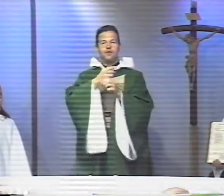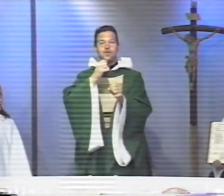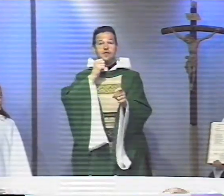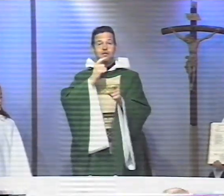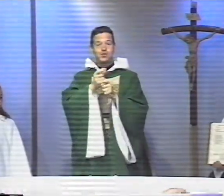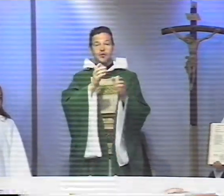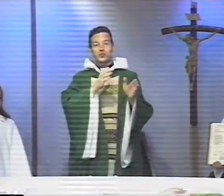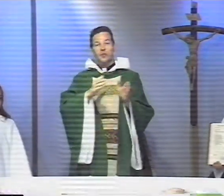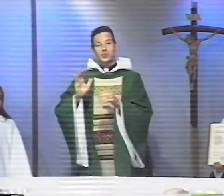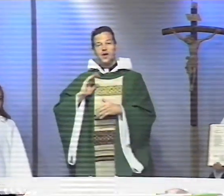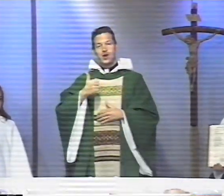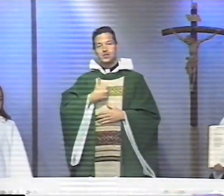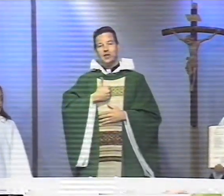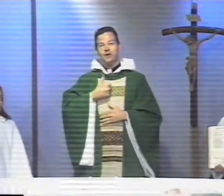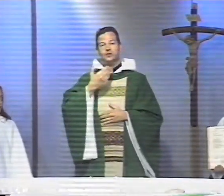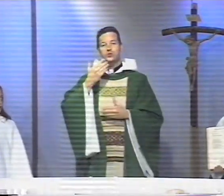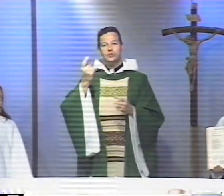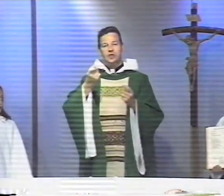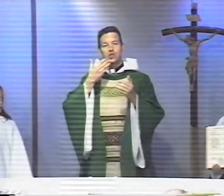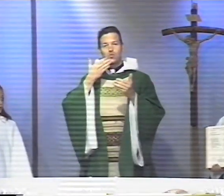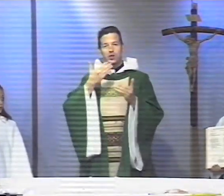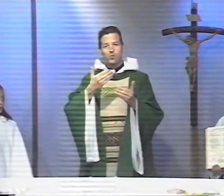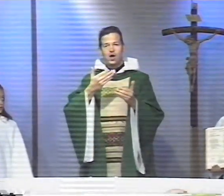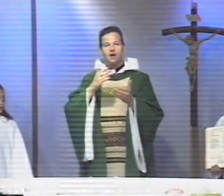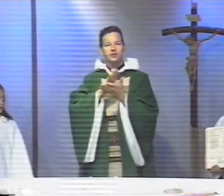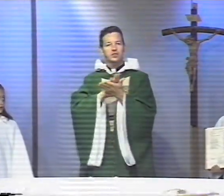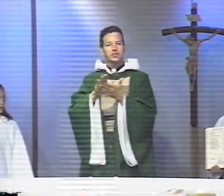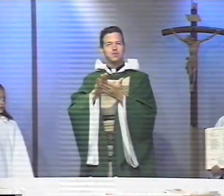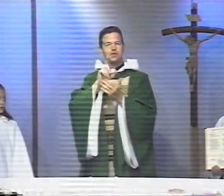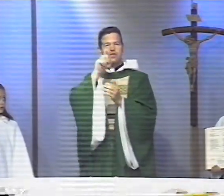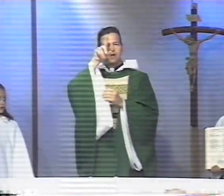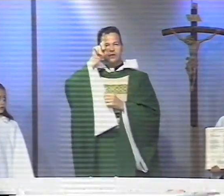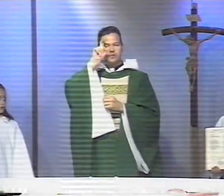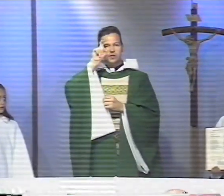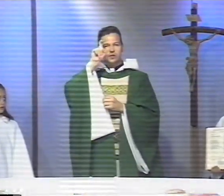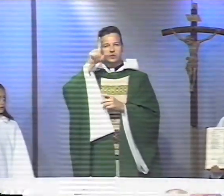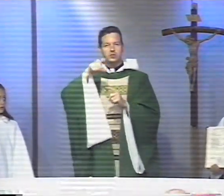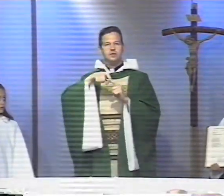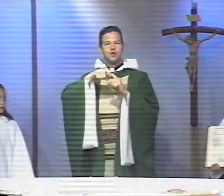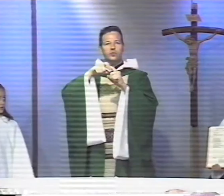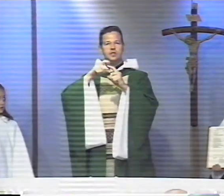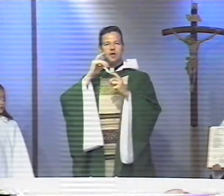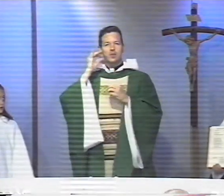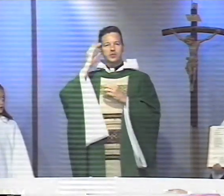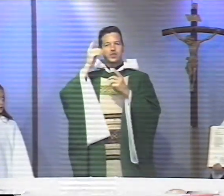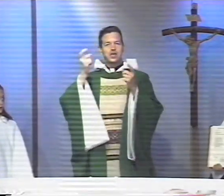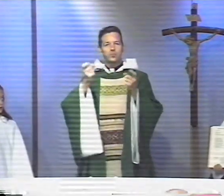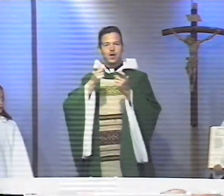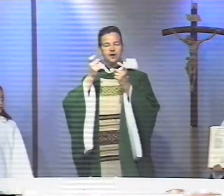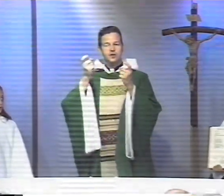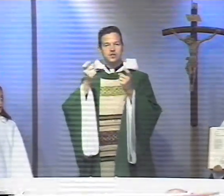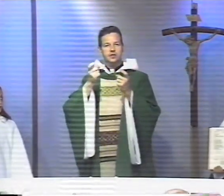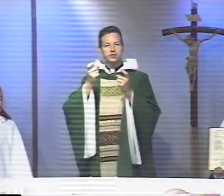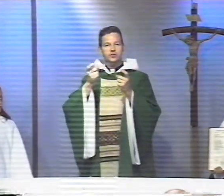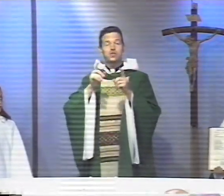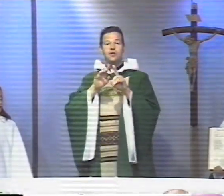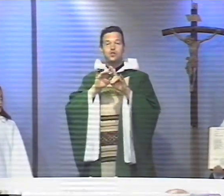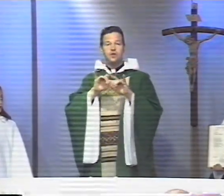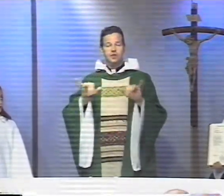and sisters, to prepare ourselves to celebrate well these most sacred mysteries, we stop to think about our sins, so that at the